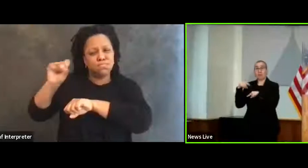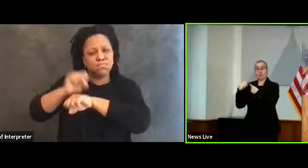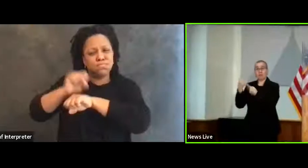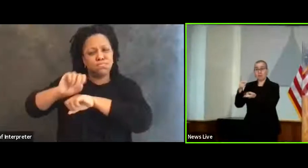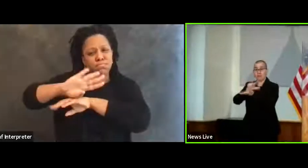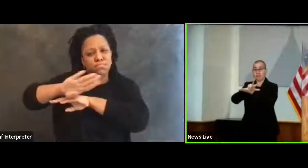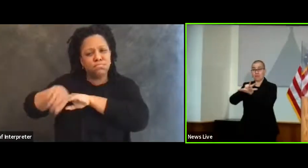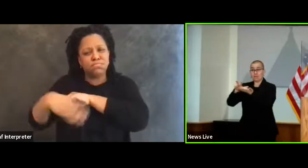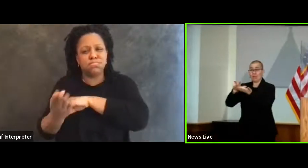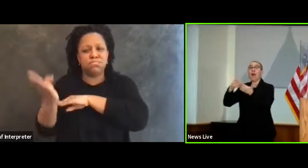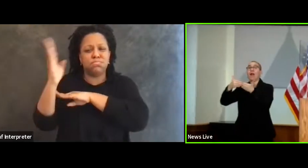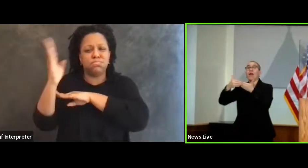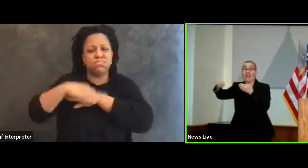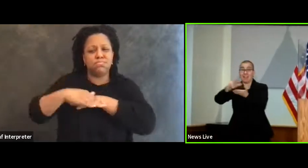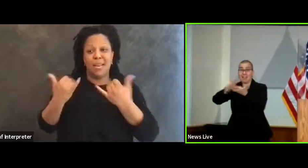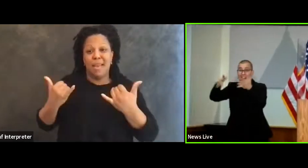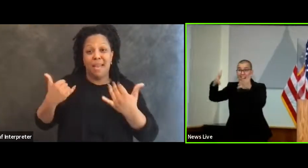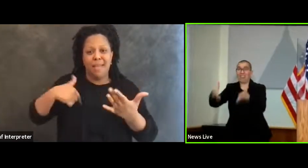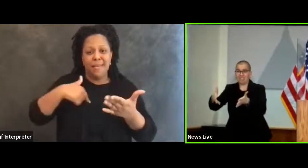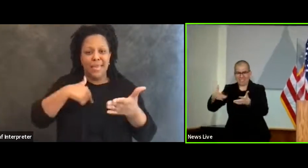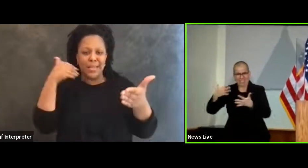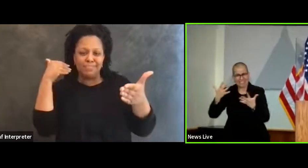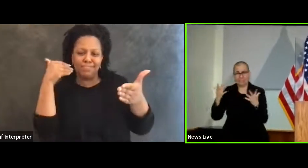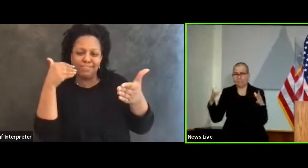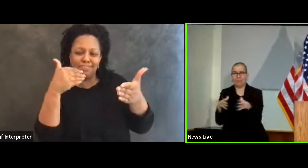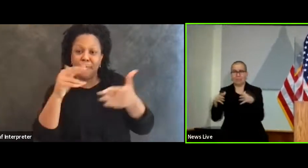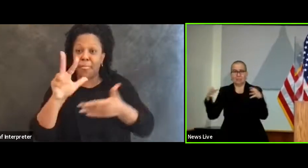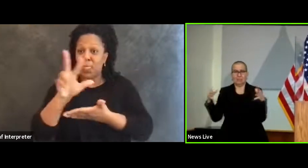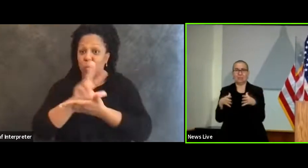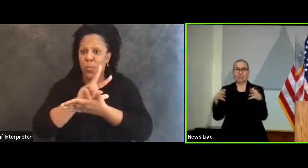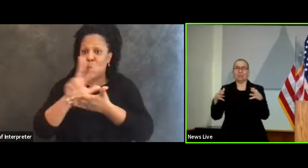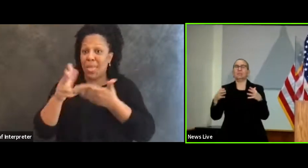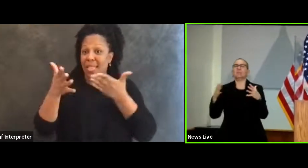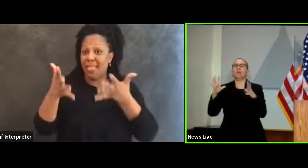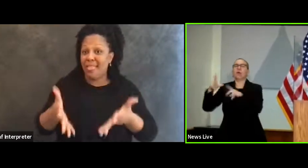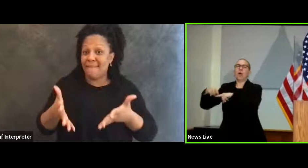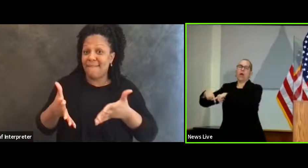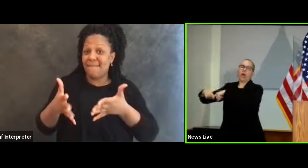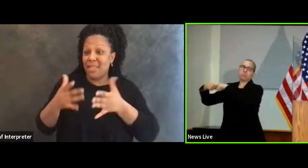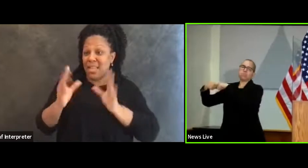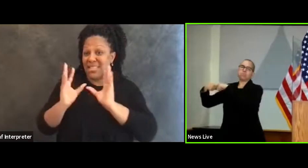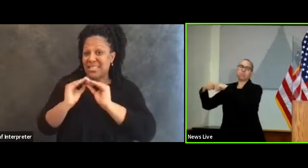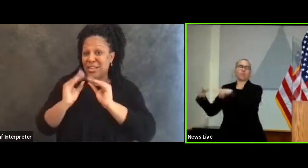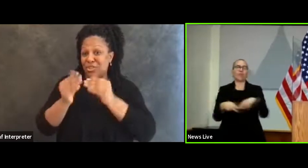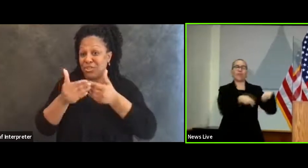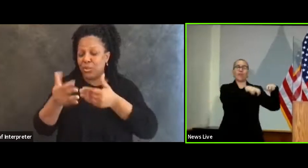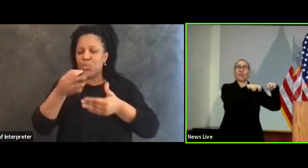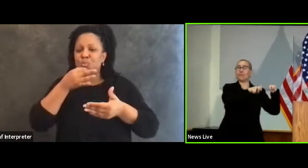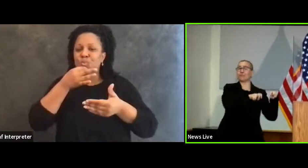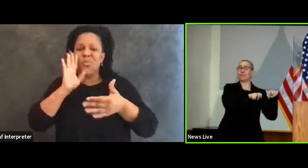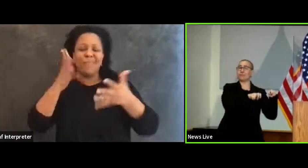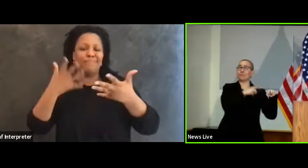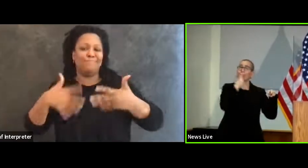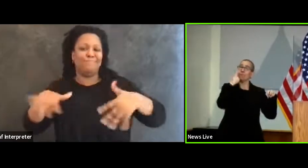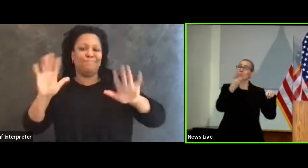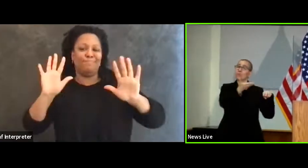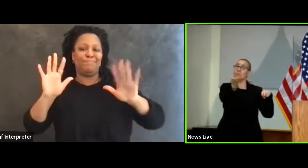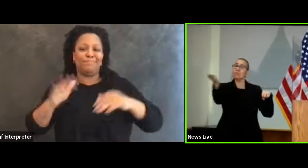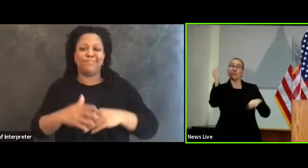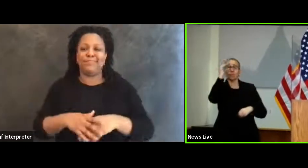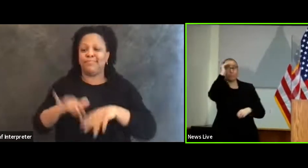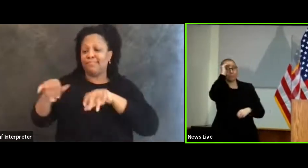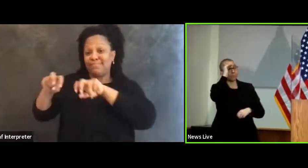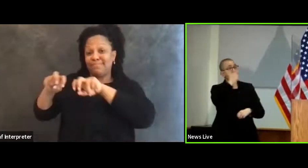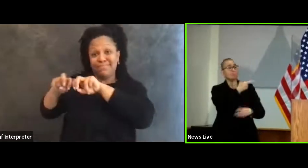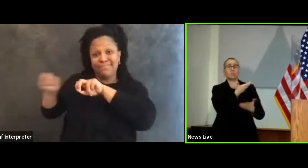the legislature. They're doing their work, but they're here today, and they're here today in a bipartisan manner, a bicameral manner,